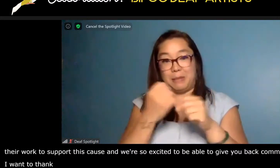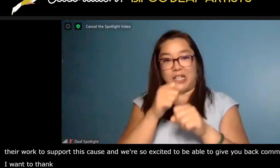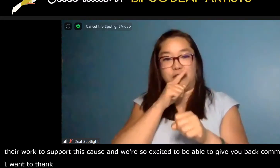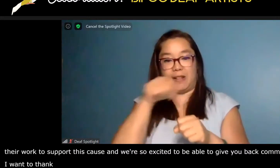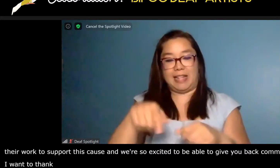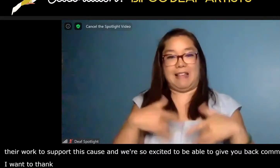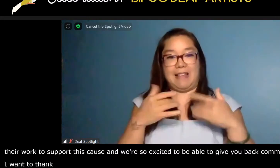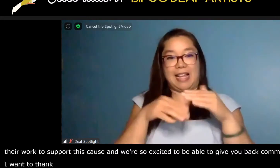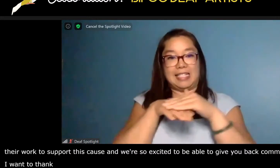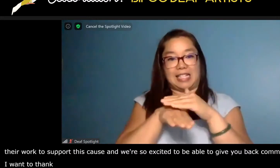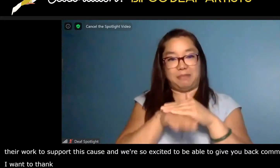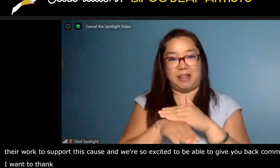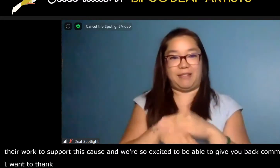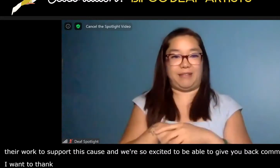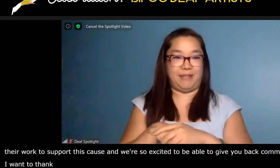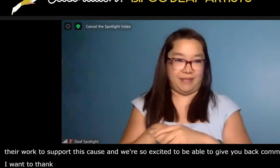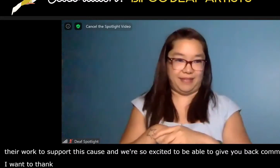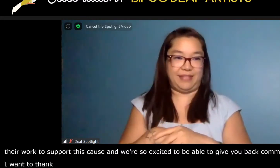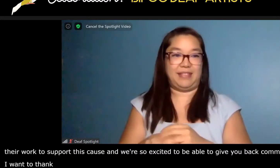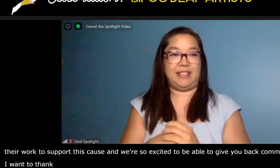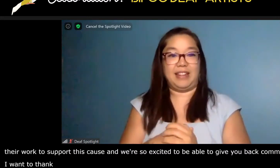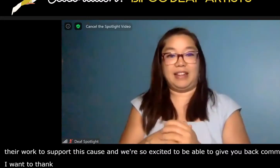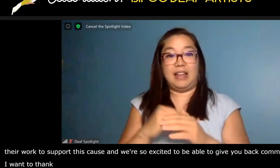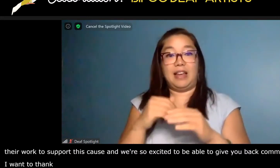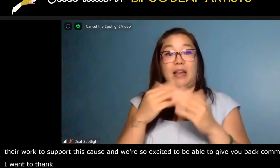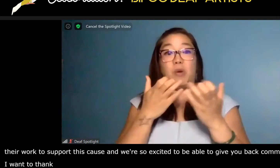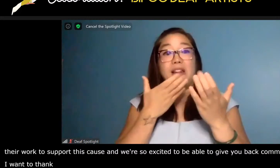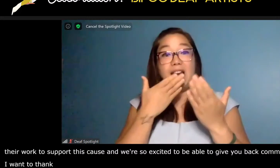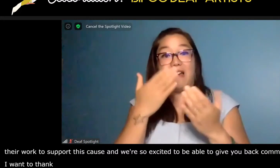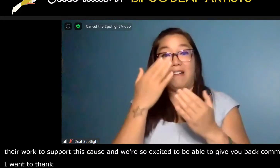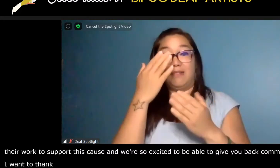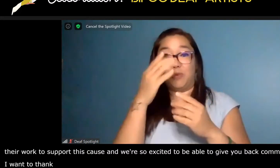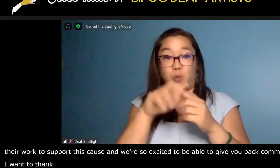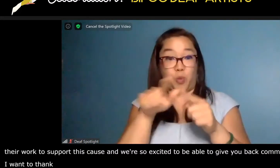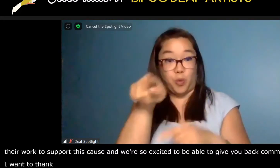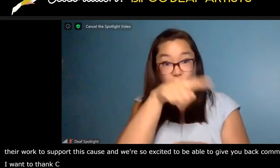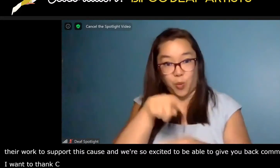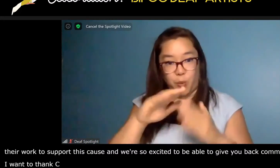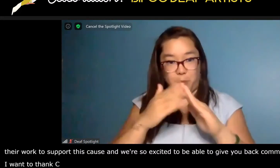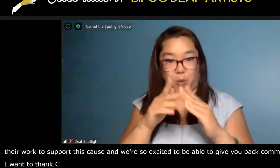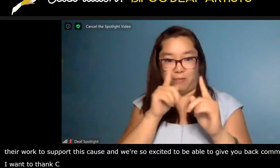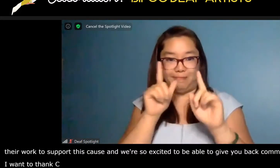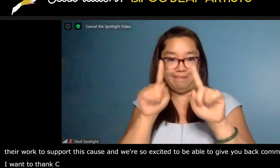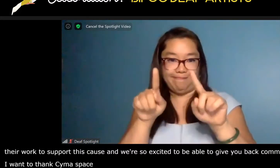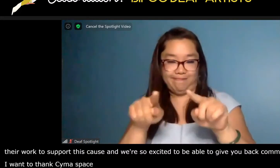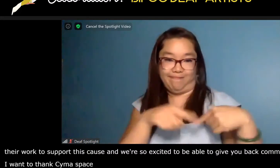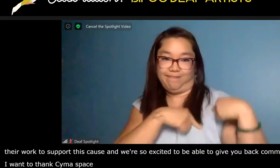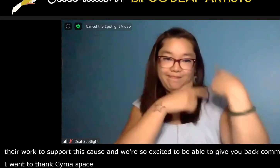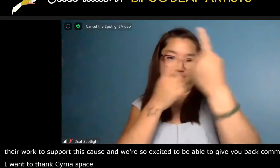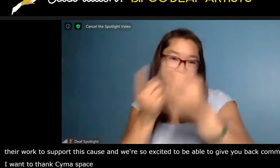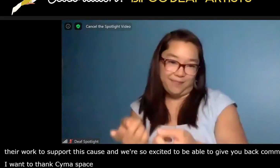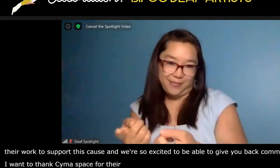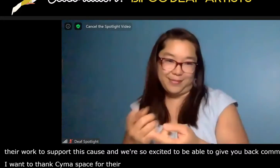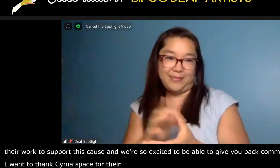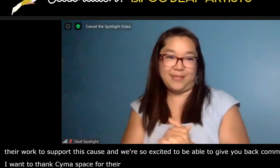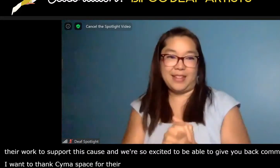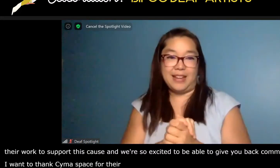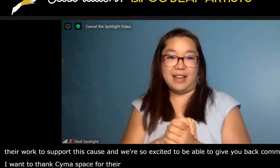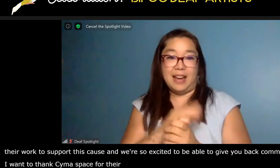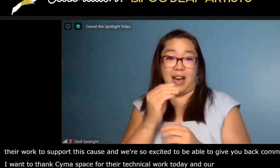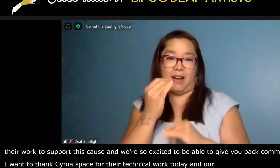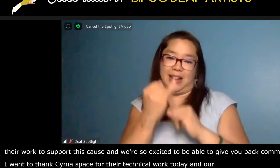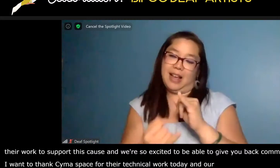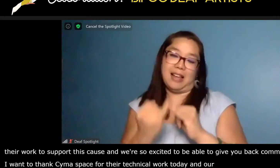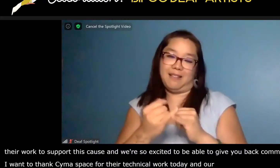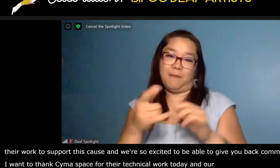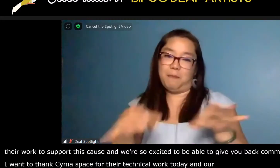amazing interpreters and captioner who ensured an accessible and inclusive experience for everybody. To you,